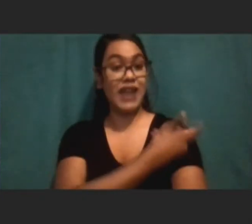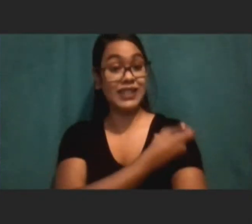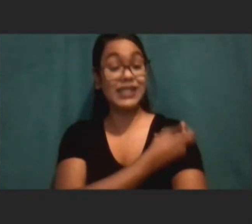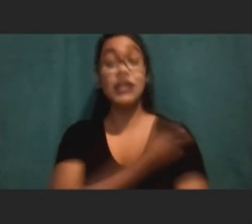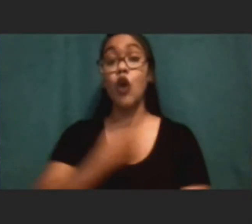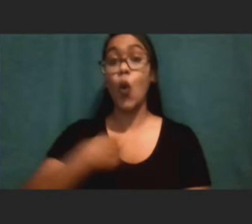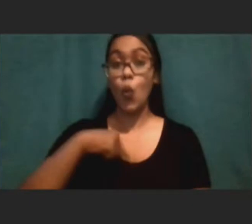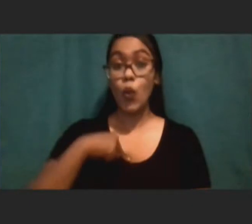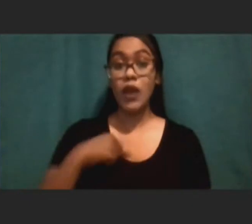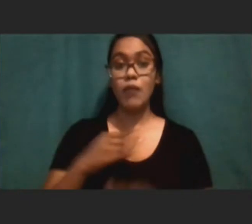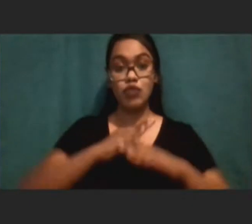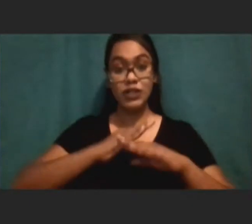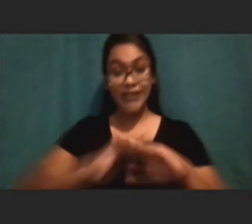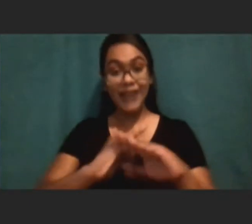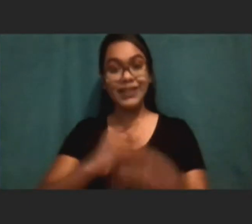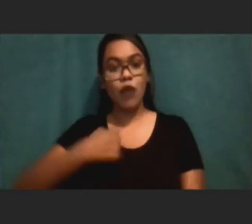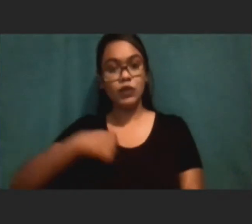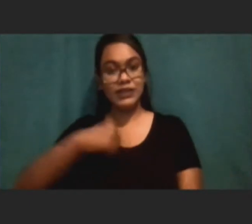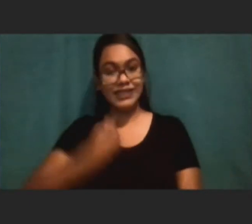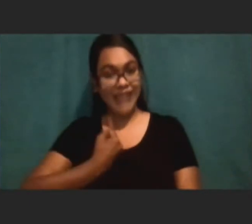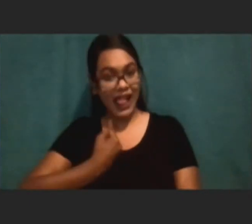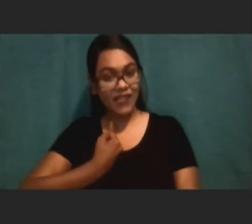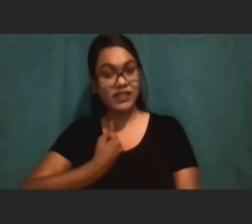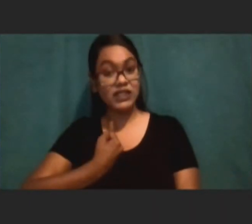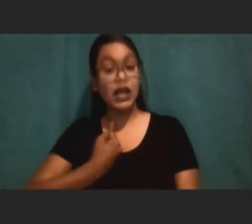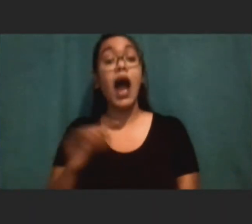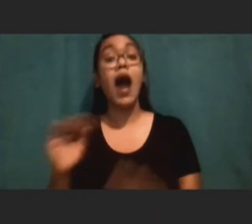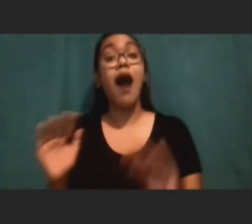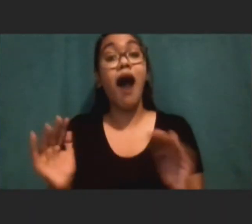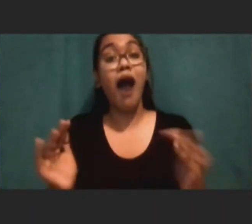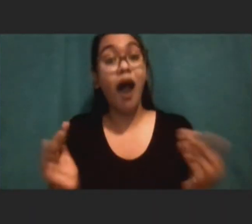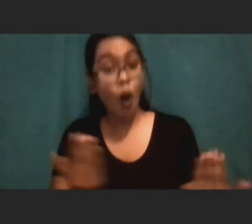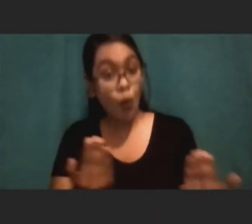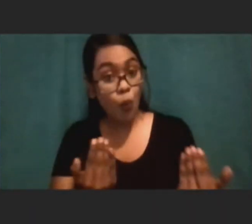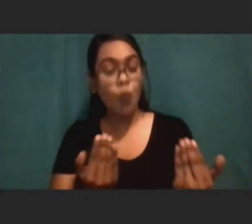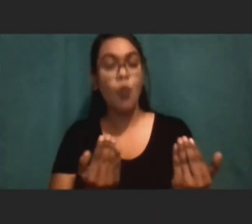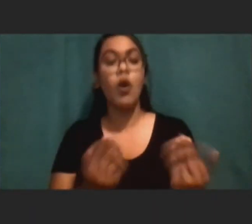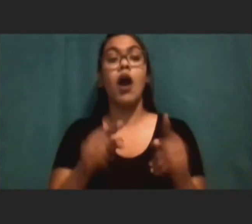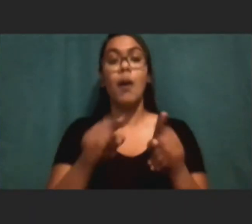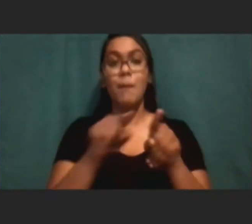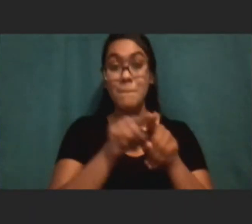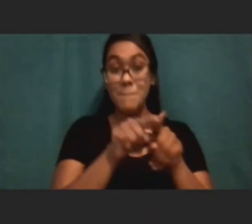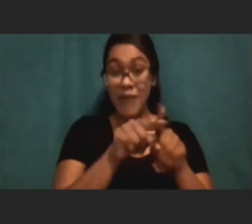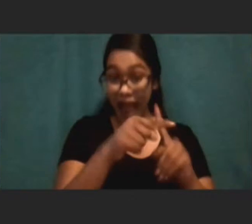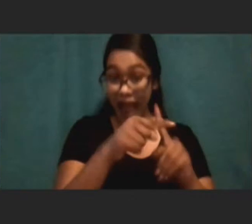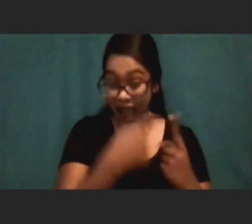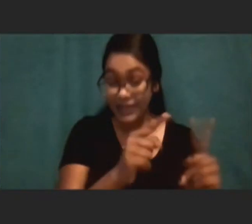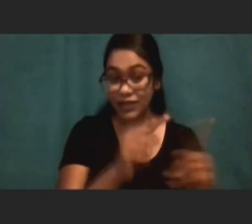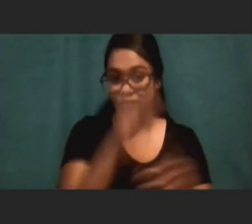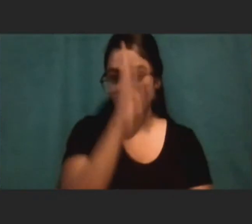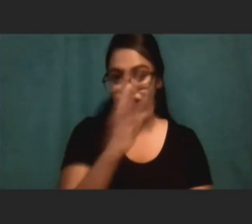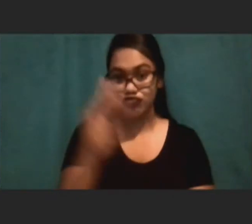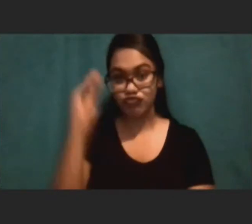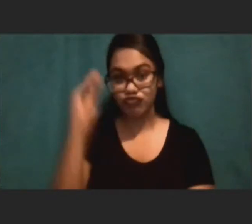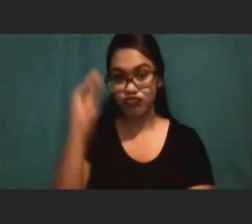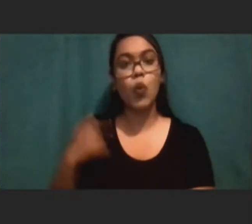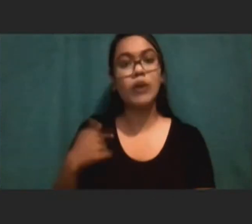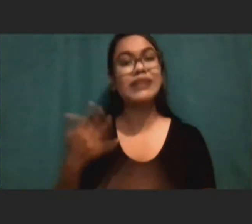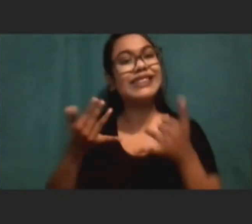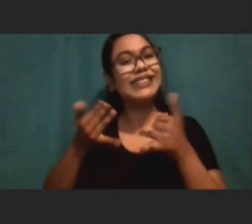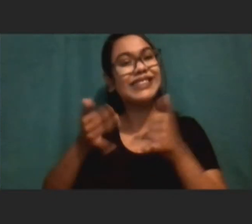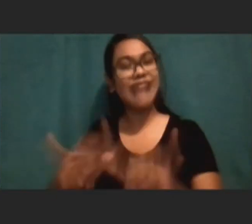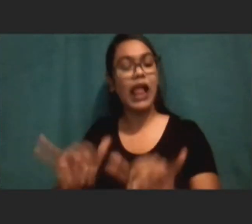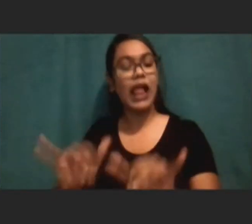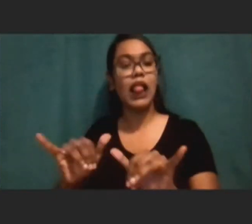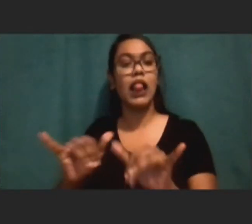from severe disease and death, but we also vaccinate to protect those around us, particularly those who can't vaccinate. And given that children under